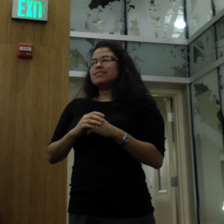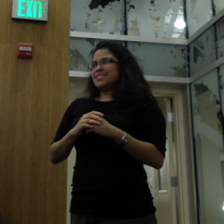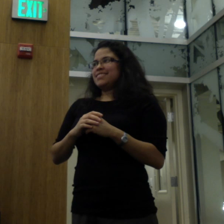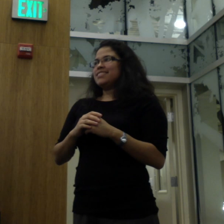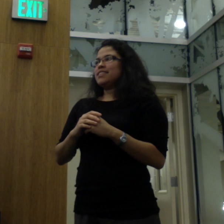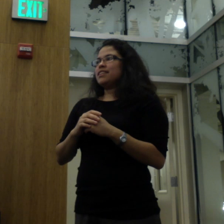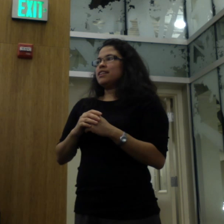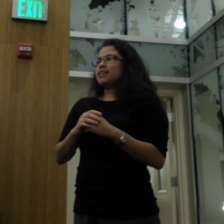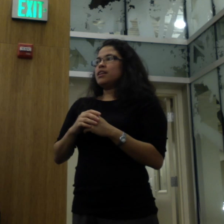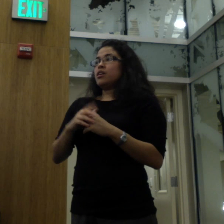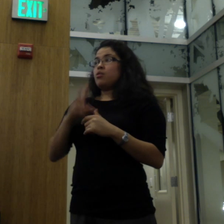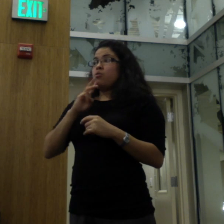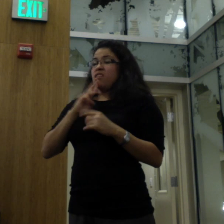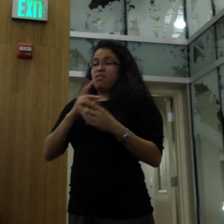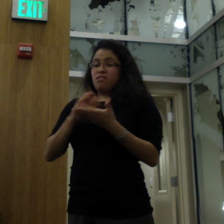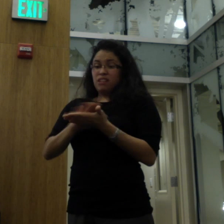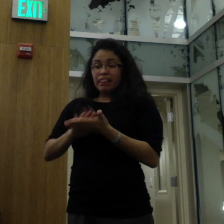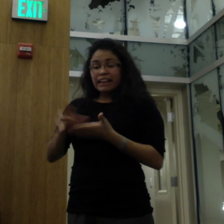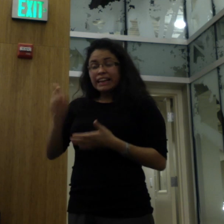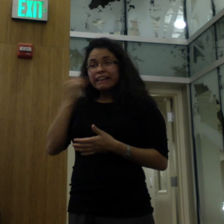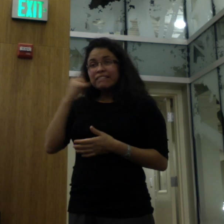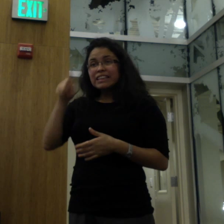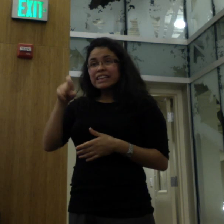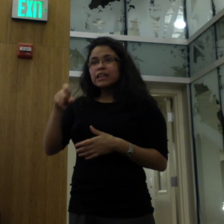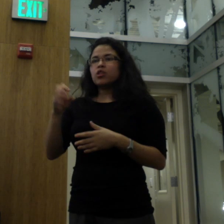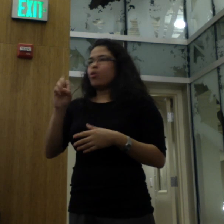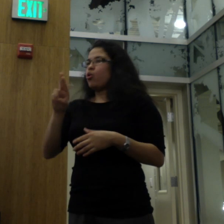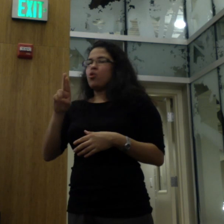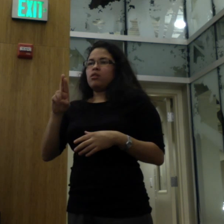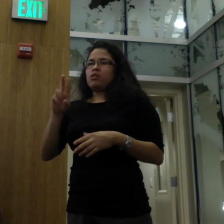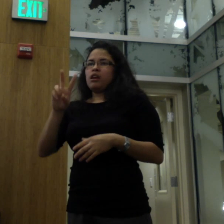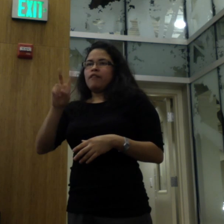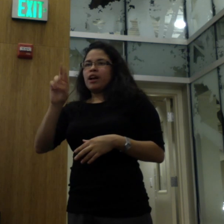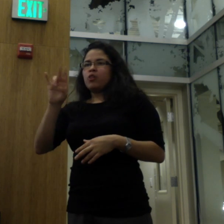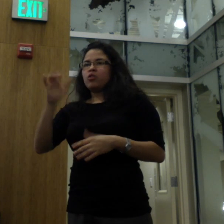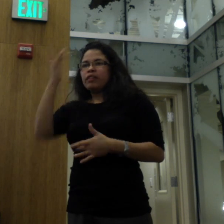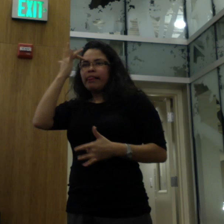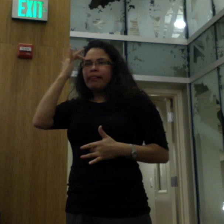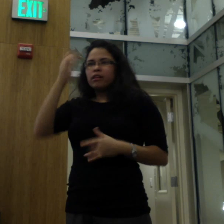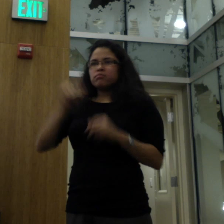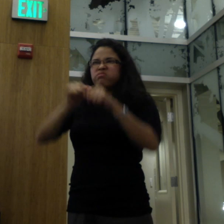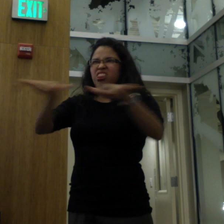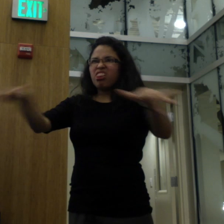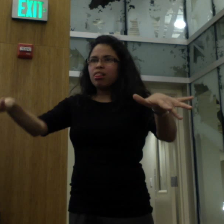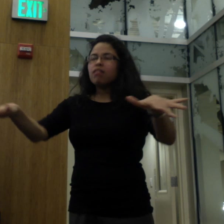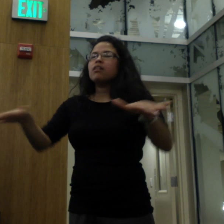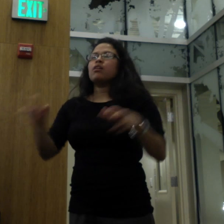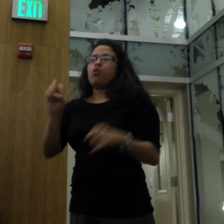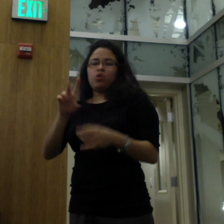What do you do in case of a viral outbreak? Electricity goes down.